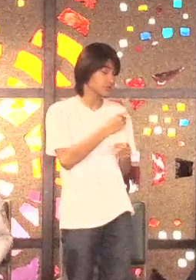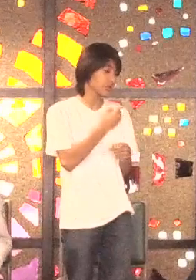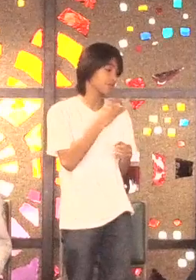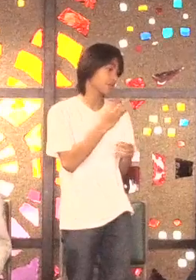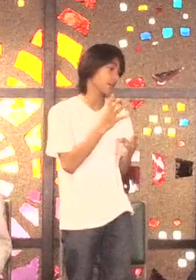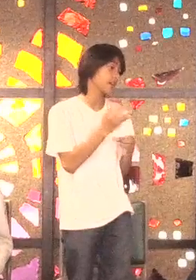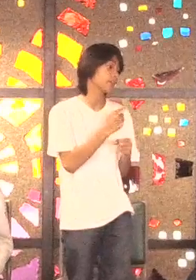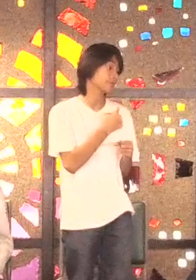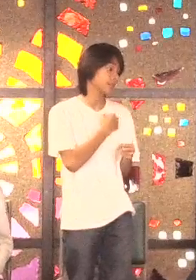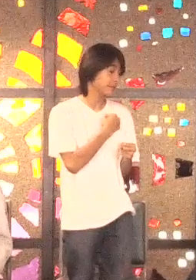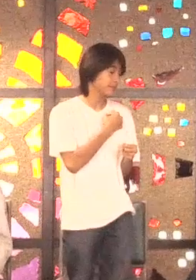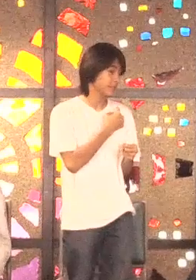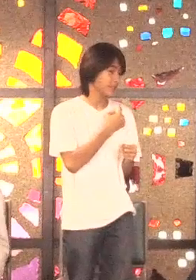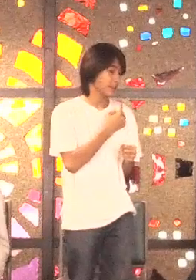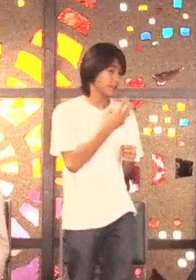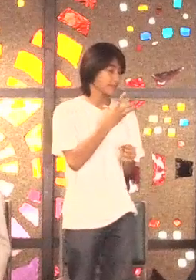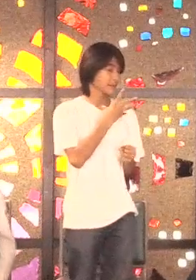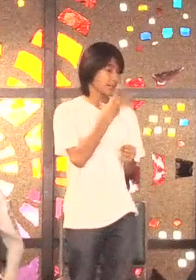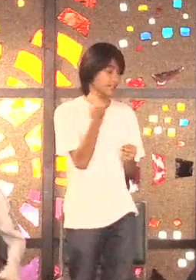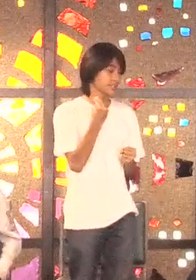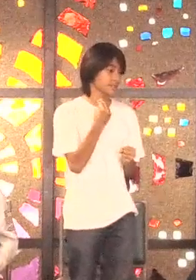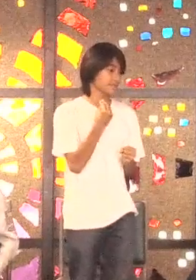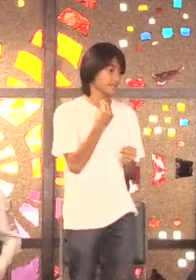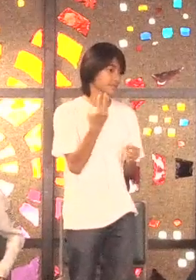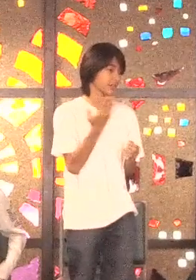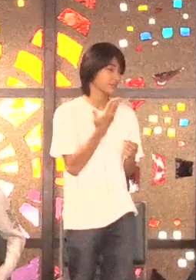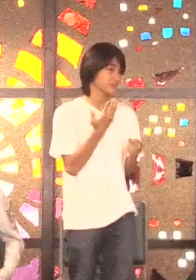make jokes up on me.